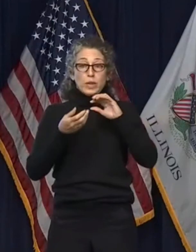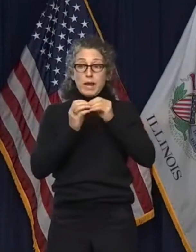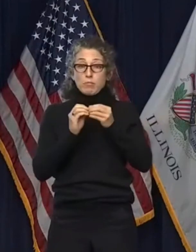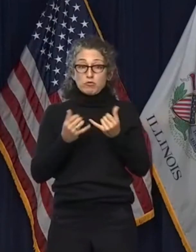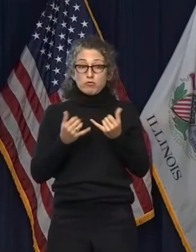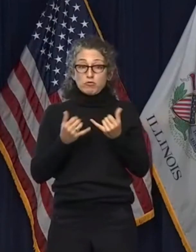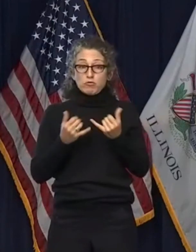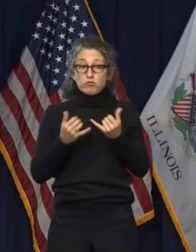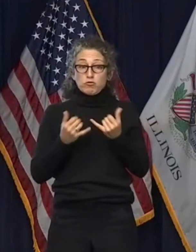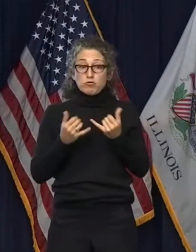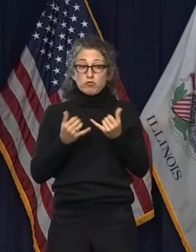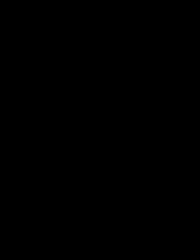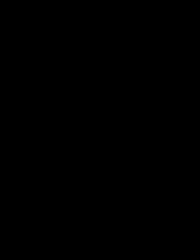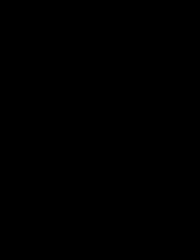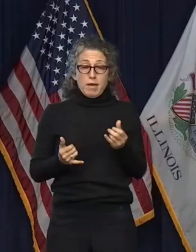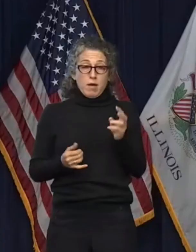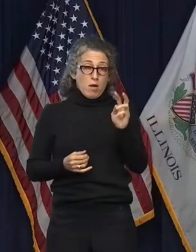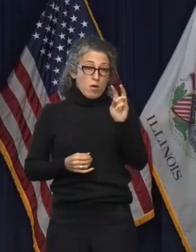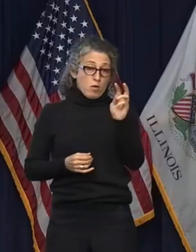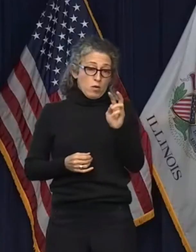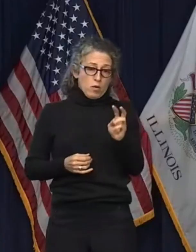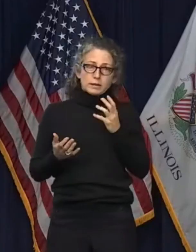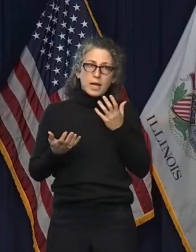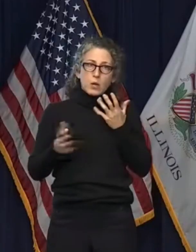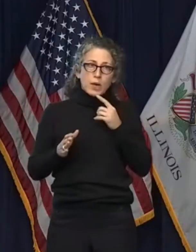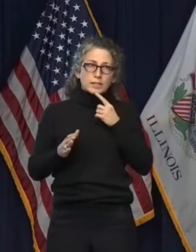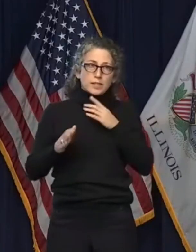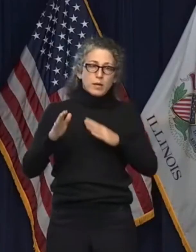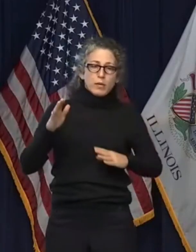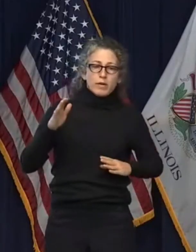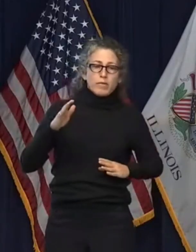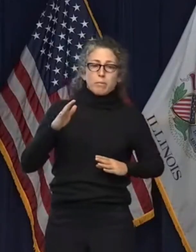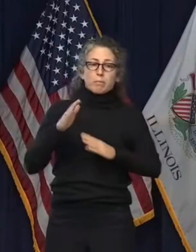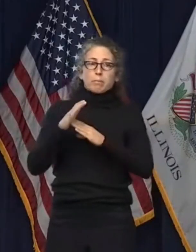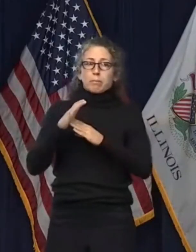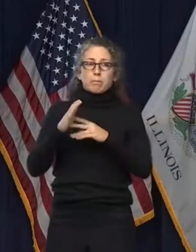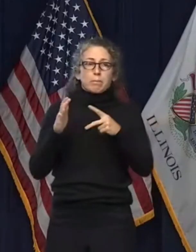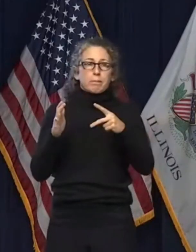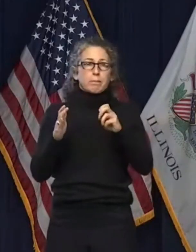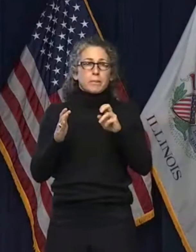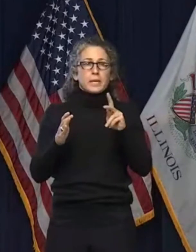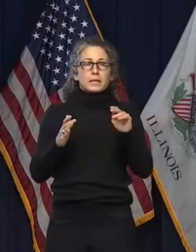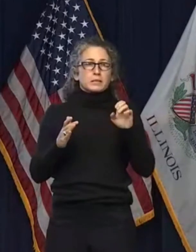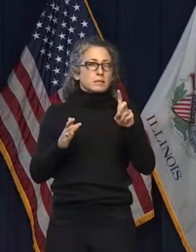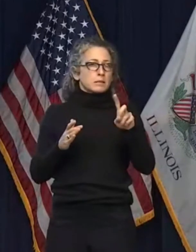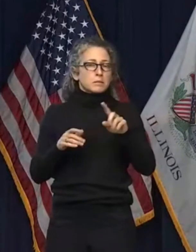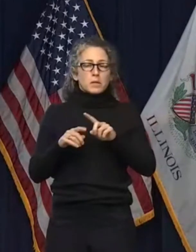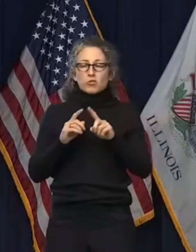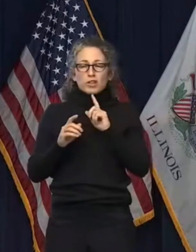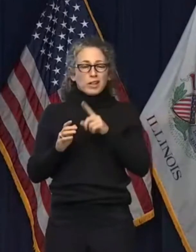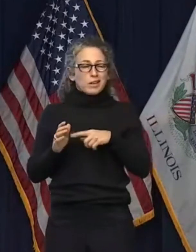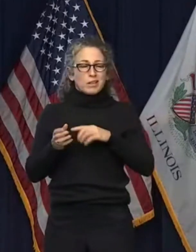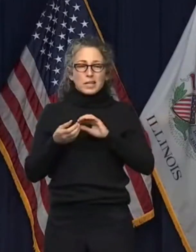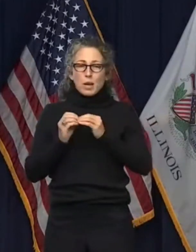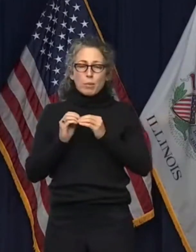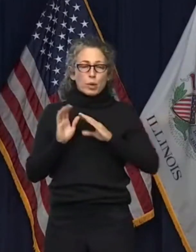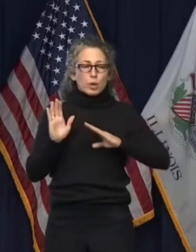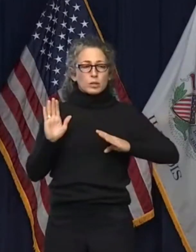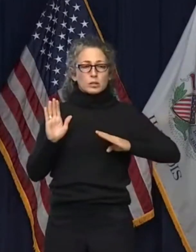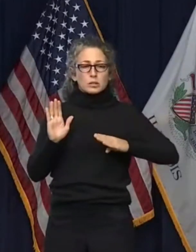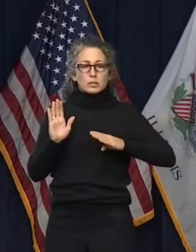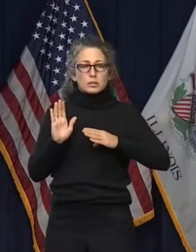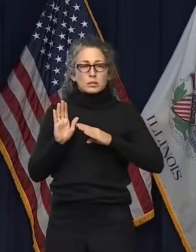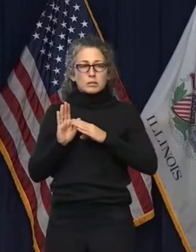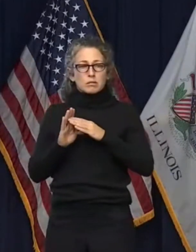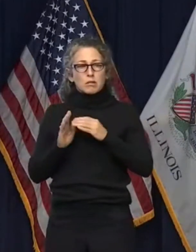actually, I don't want to say we've peaked. Don't know, but I will say the numbers over the last couple